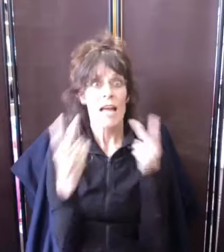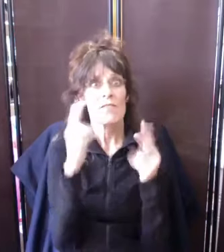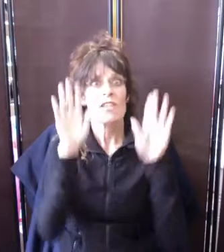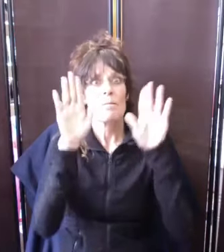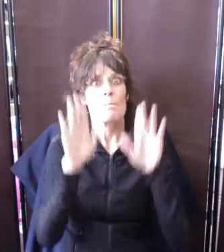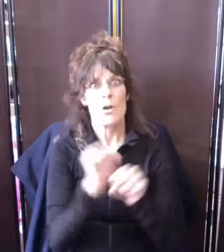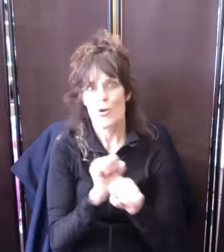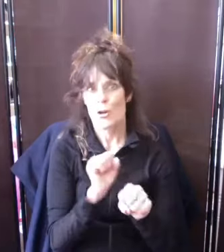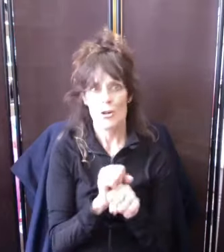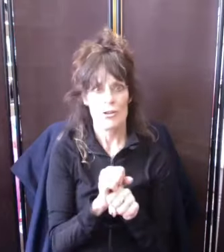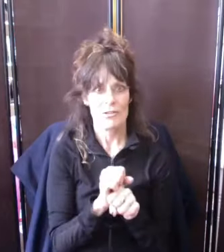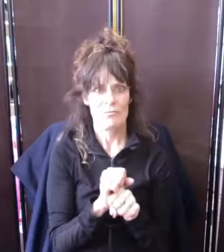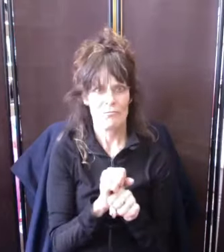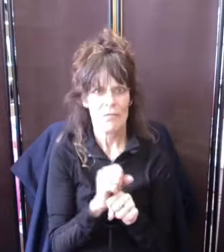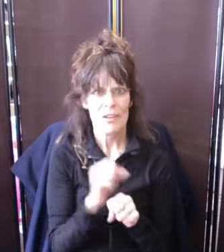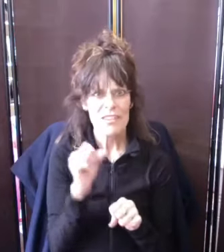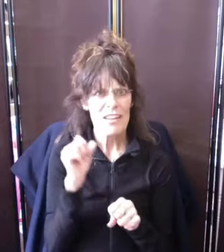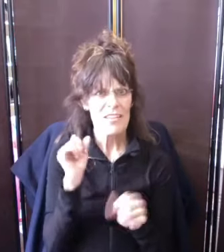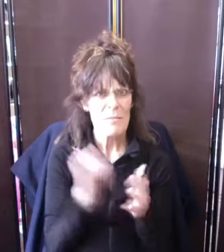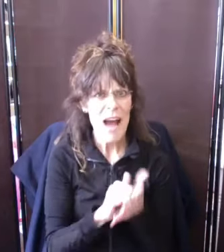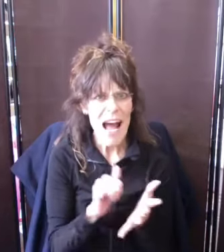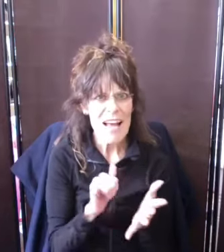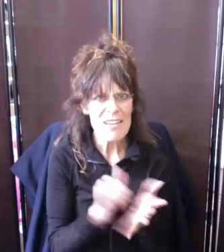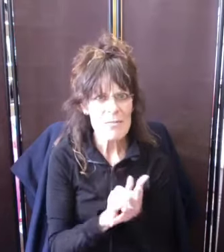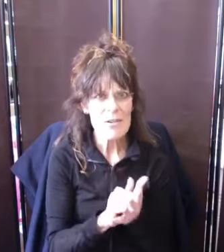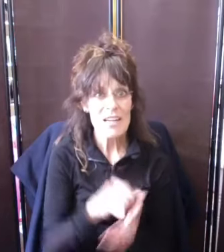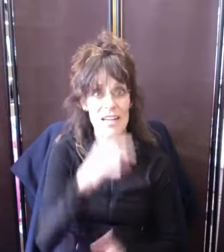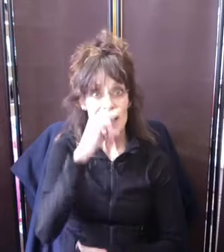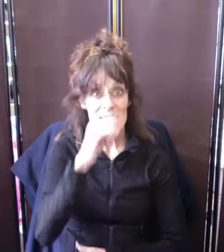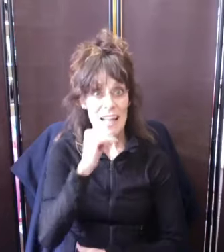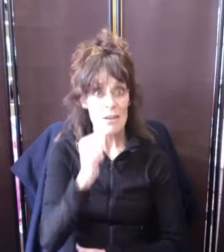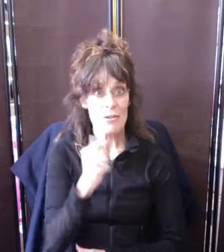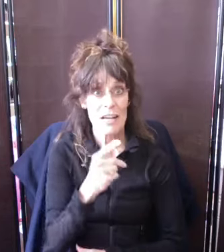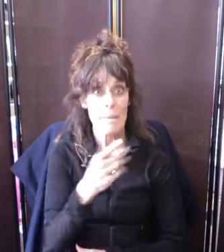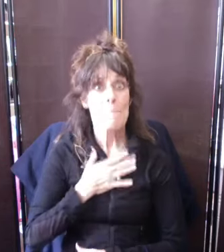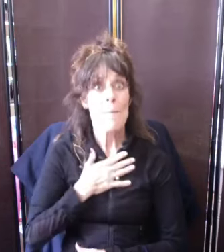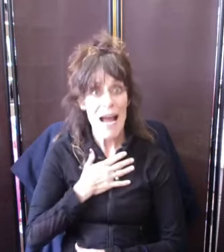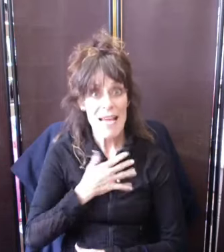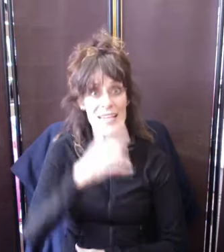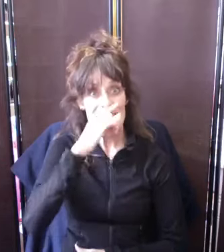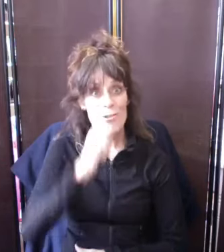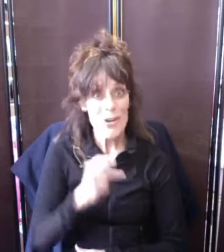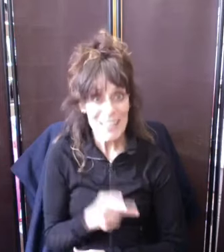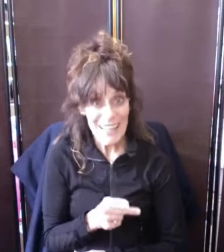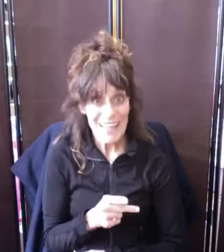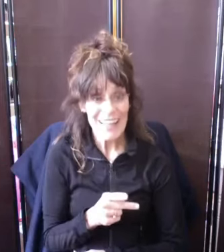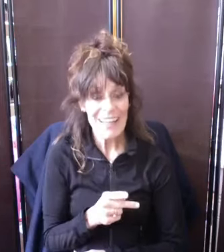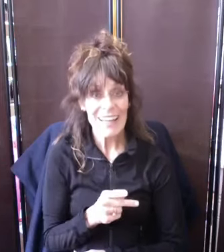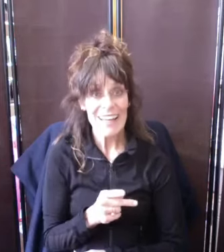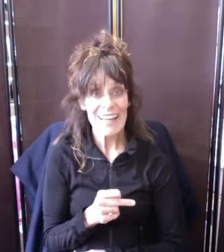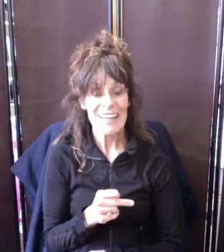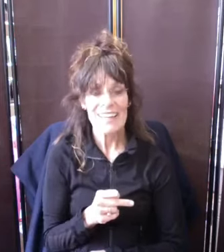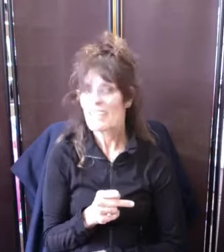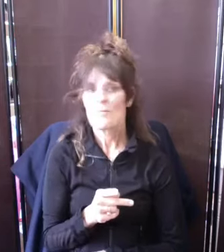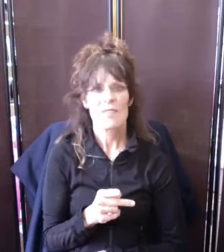they shouldn't happen. My kids aren't supposed to be okay, and they are. They are. Because, I didn't feel like God gave me